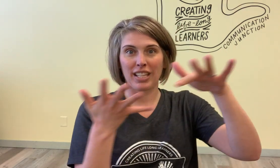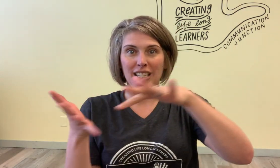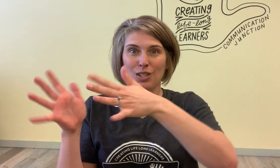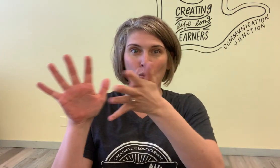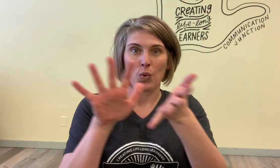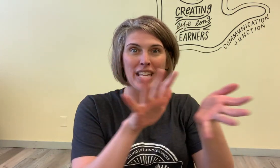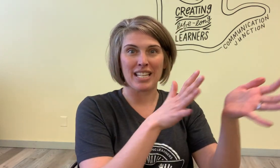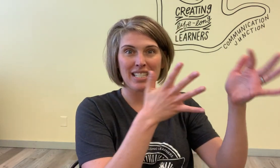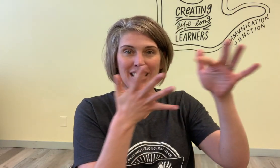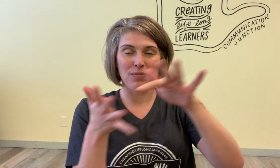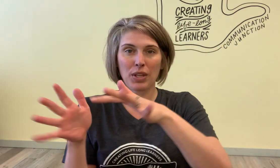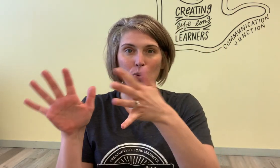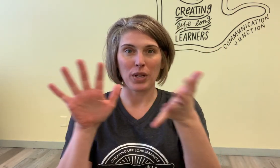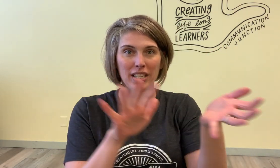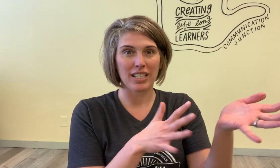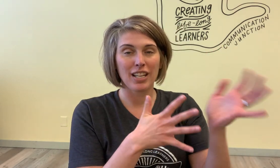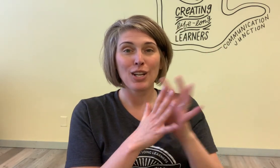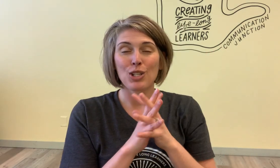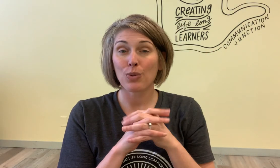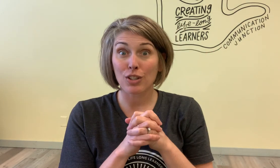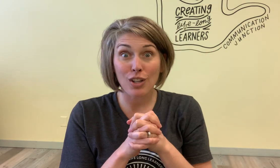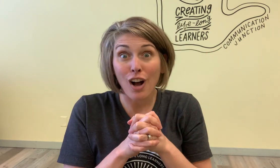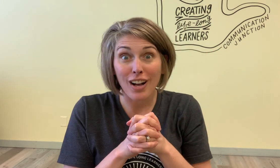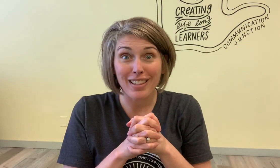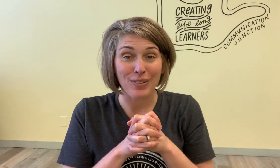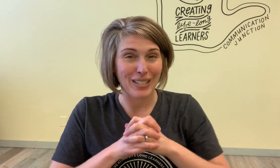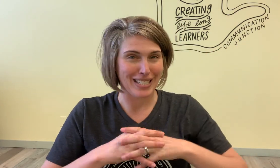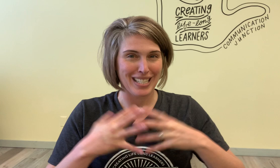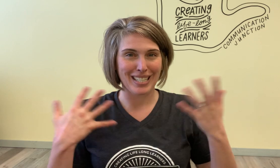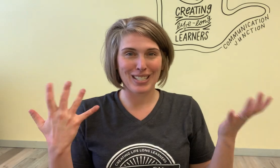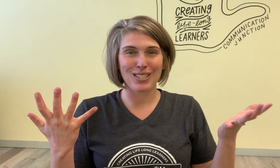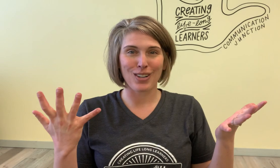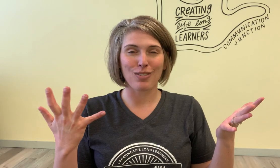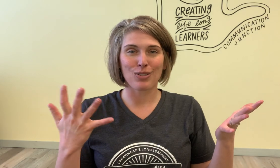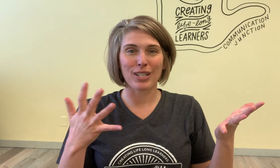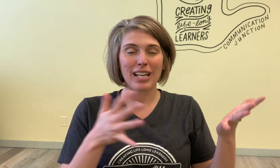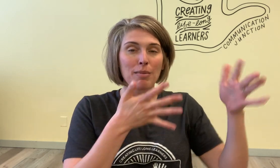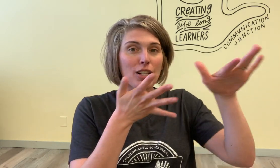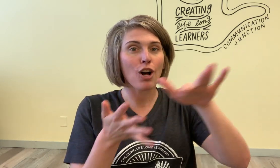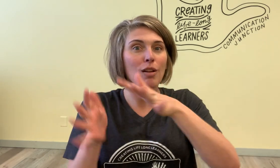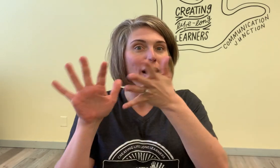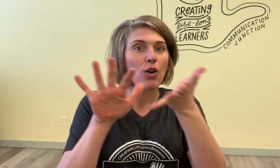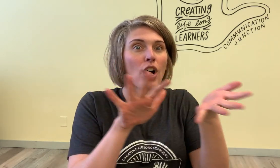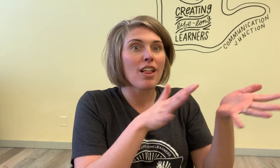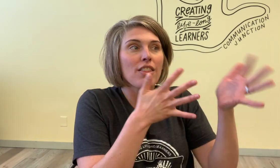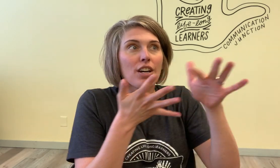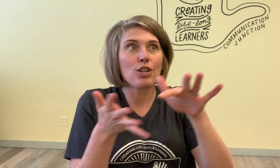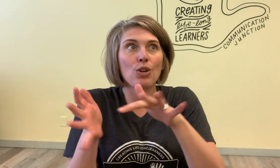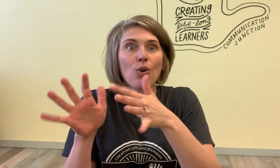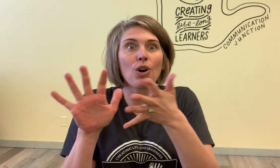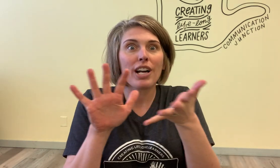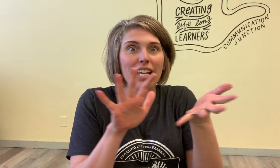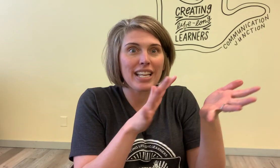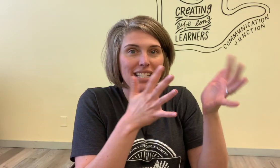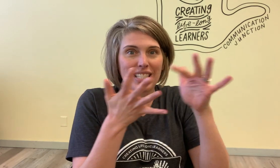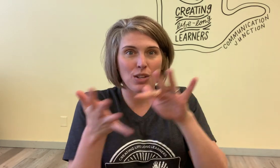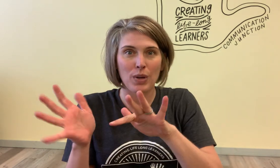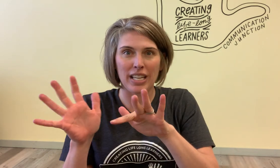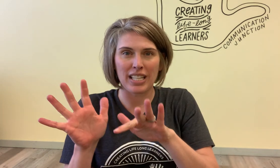this. Wind. Wind. So our song that we're going to sing to start off story time is all about the noisy wind.